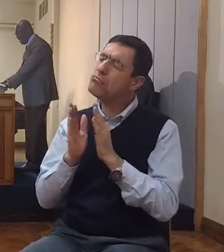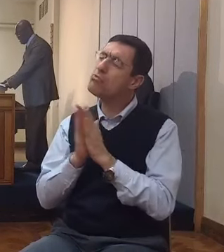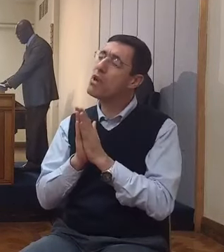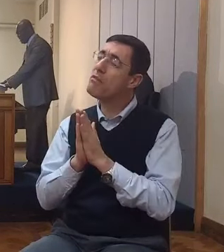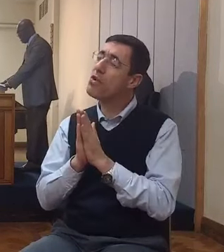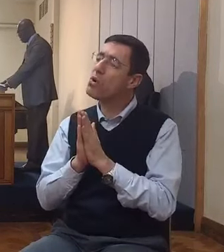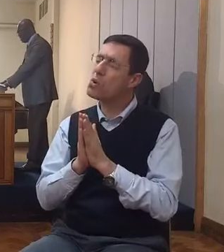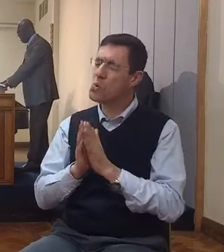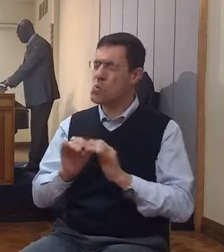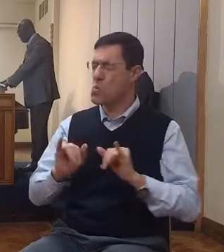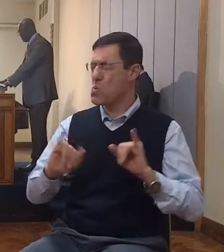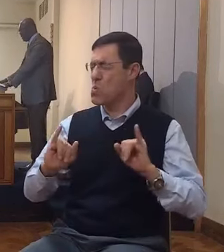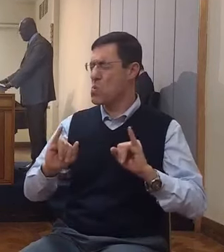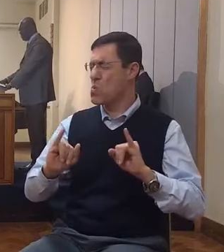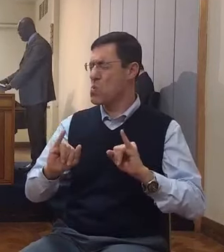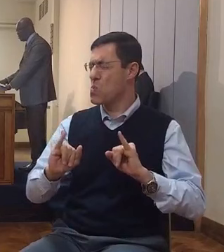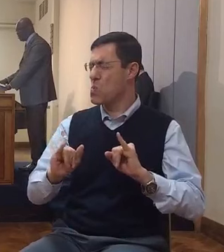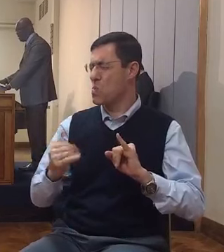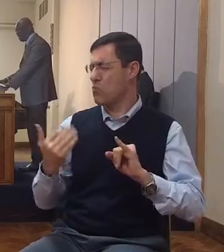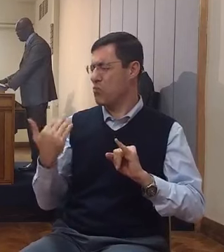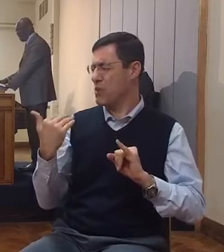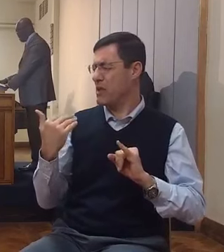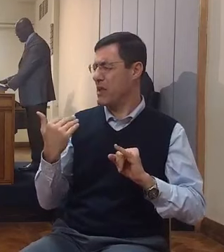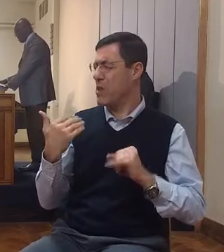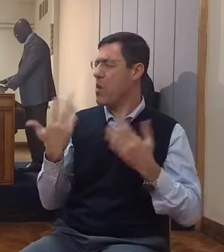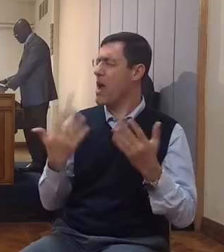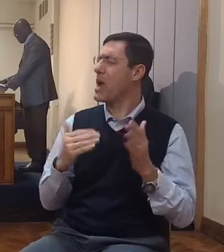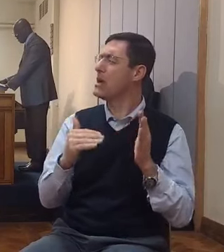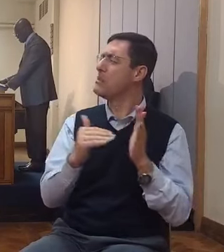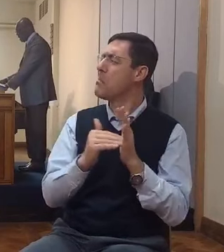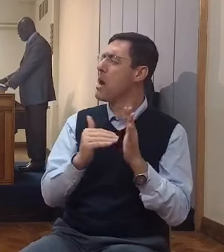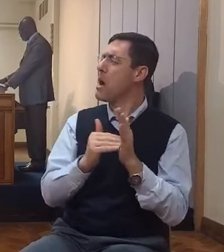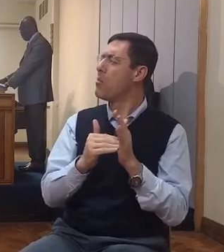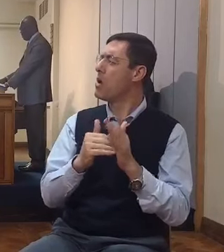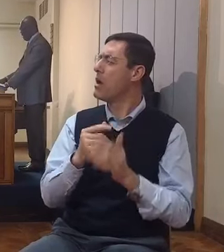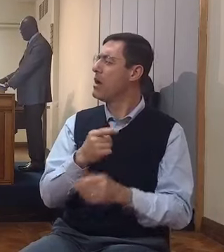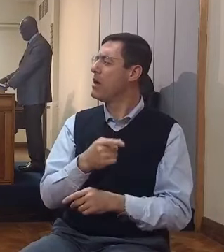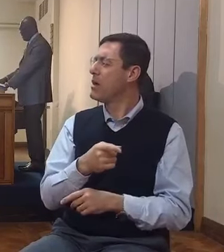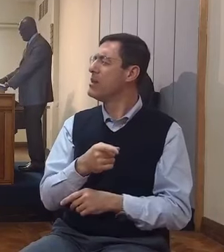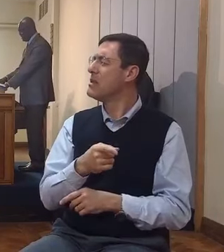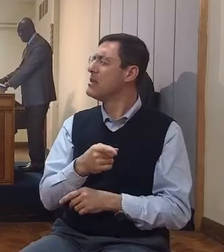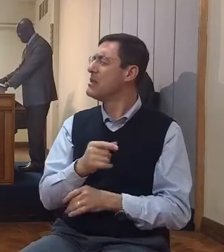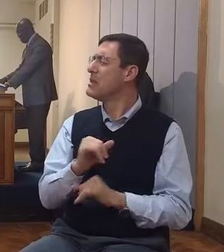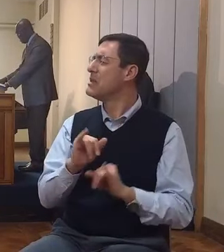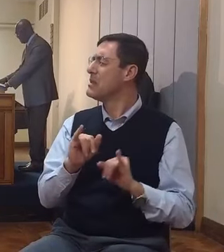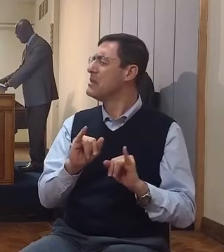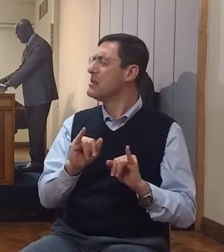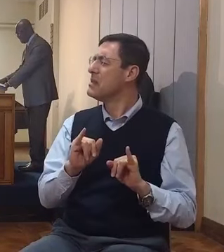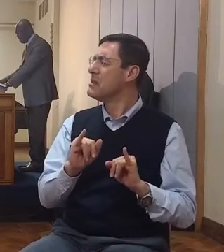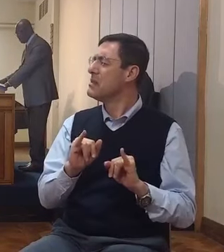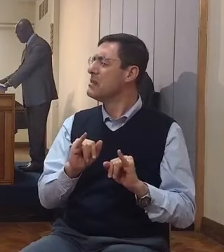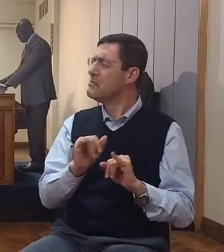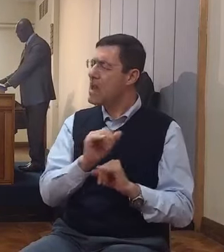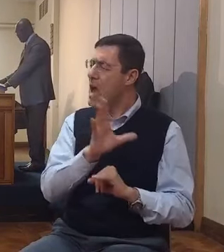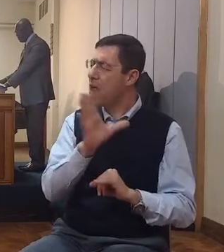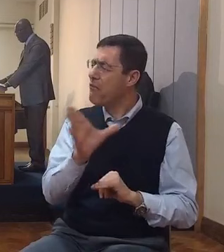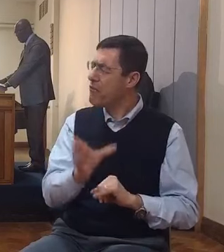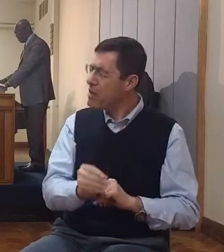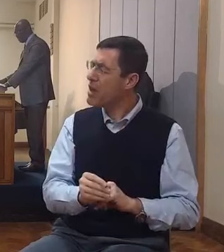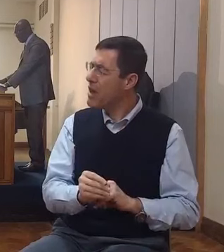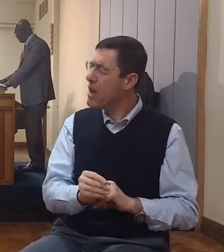recent days, Lord, in Zimbabwe, O gracious God, and in Africa,